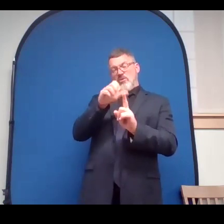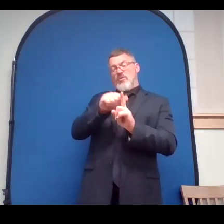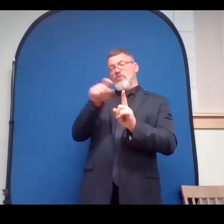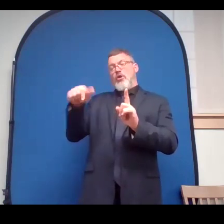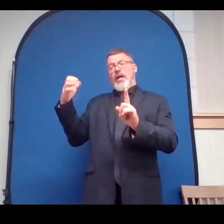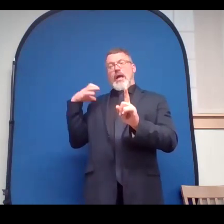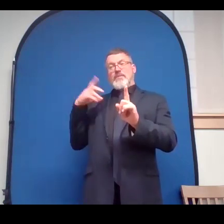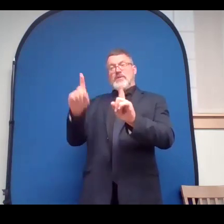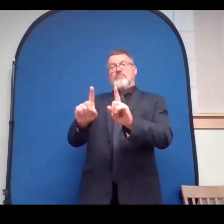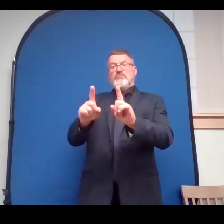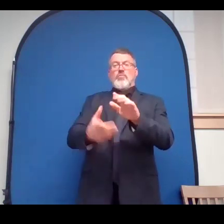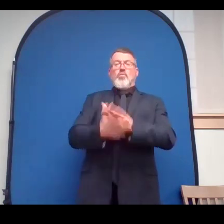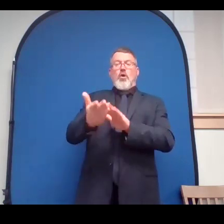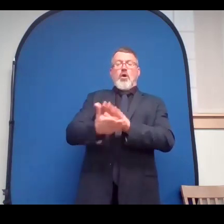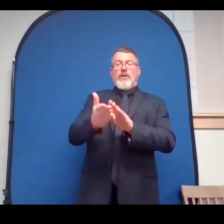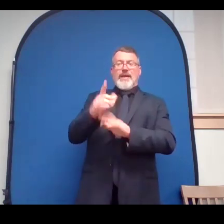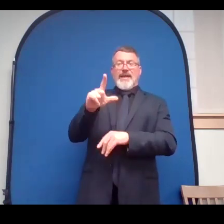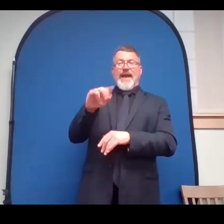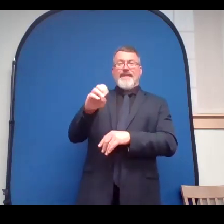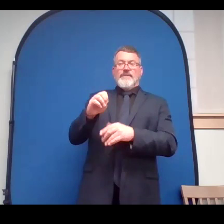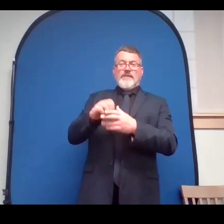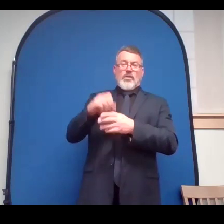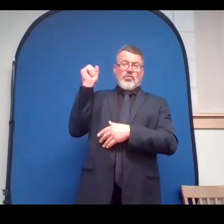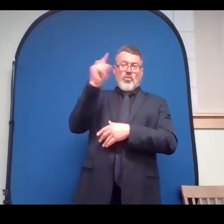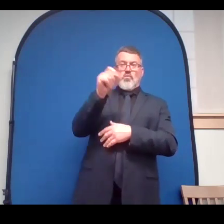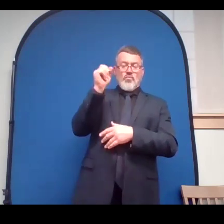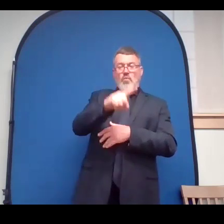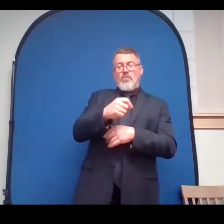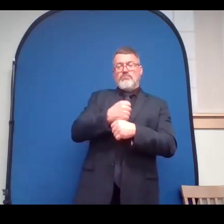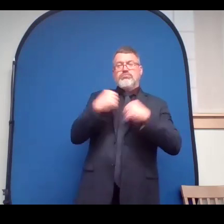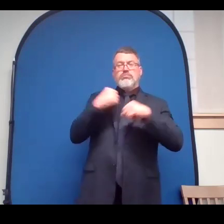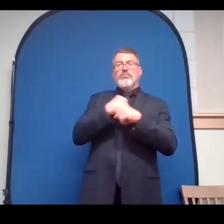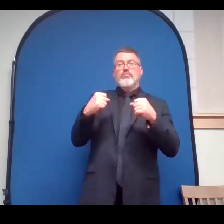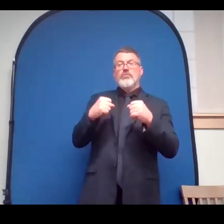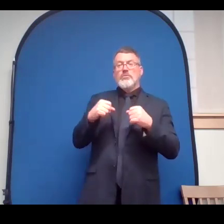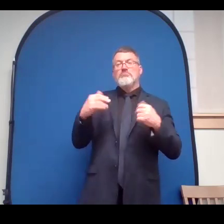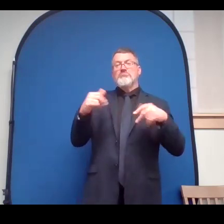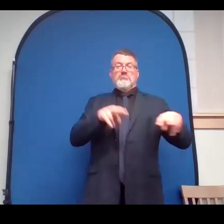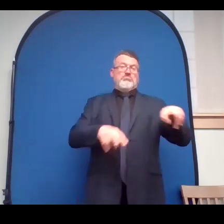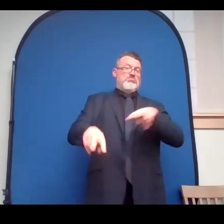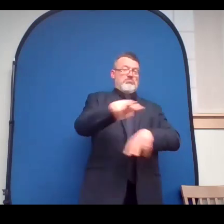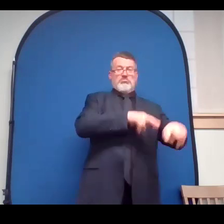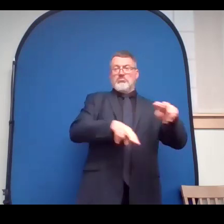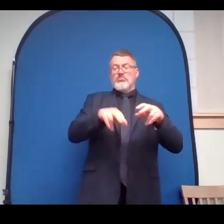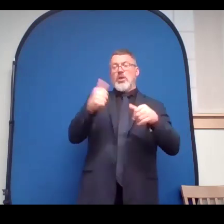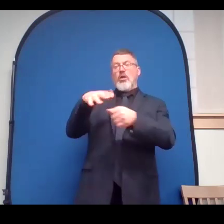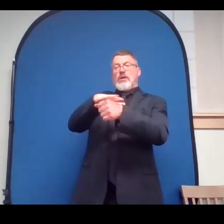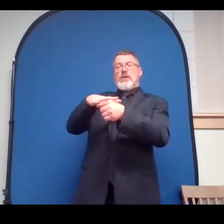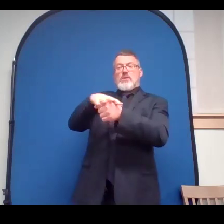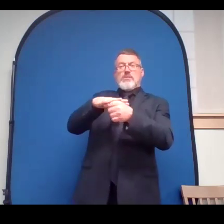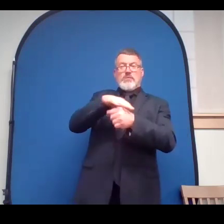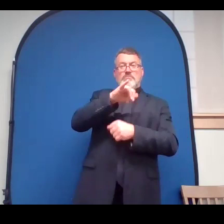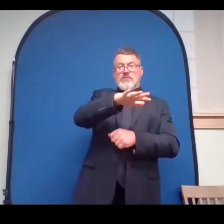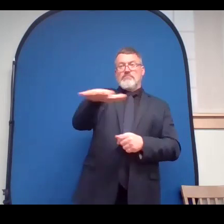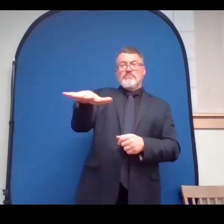grenade. I was more of, I oversaw another area of the hand grenade training, more of the practice